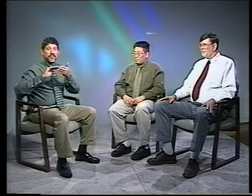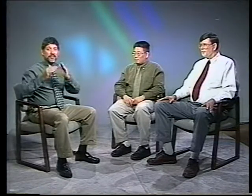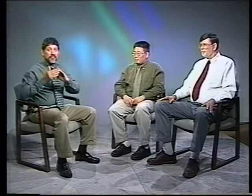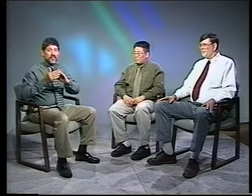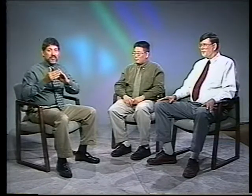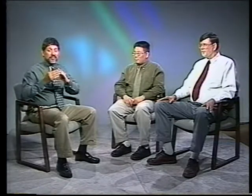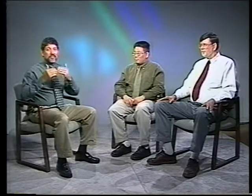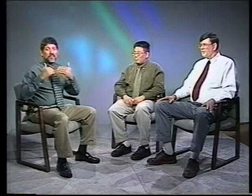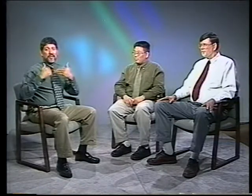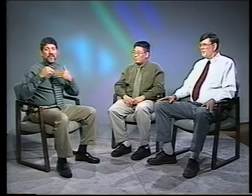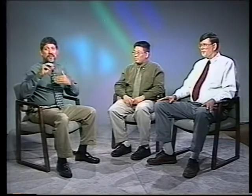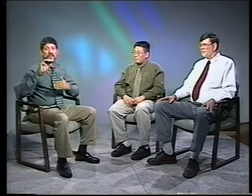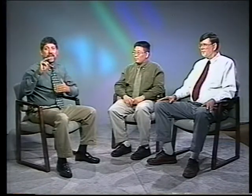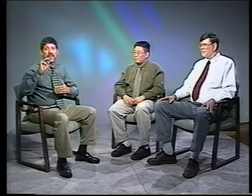The Asian American community